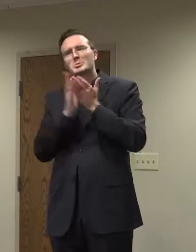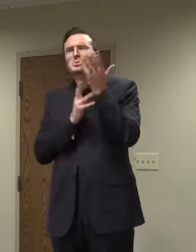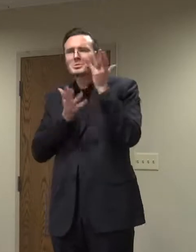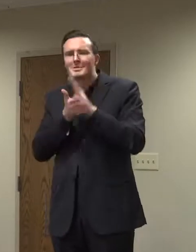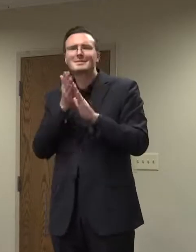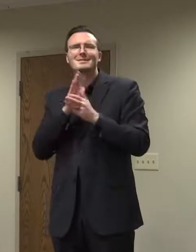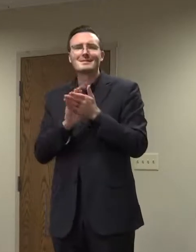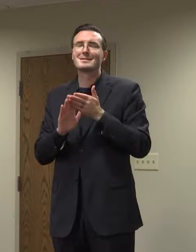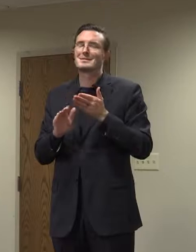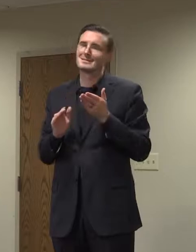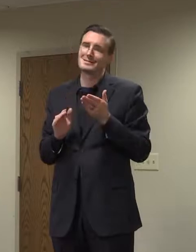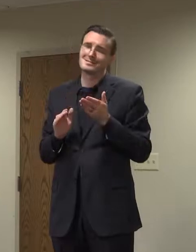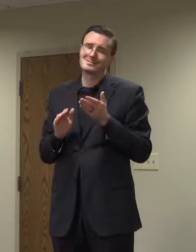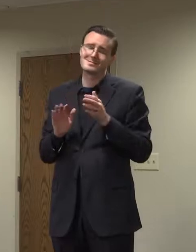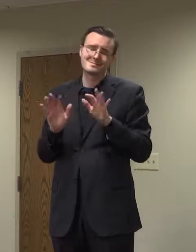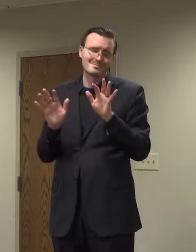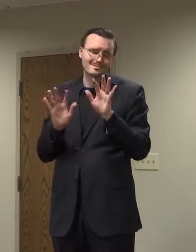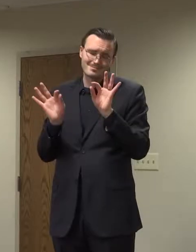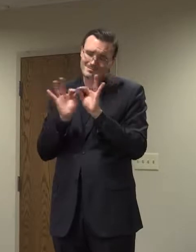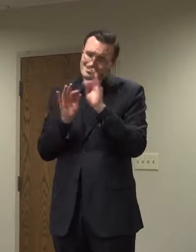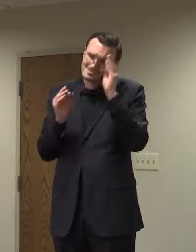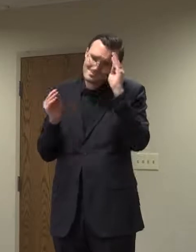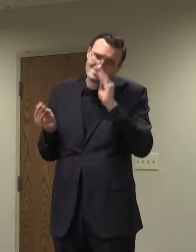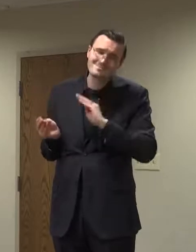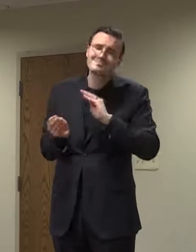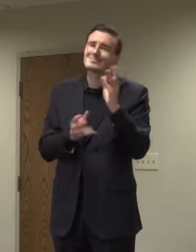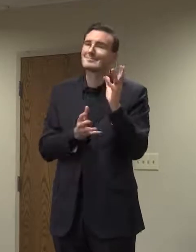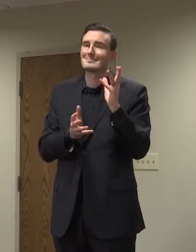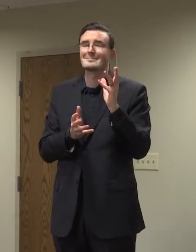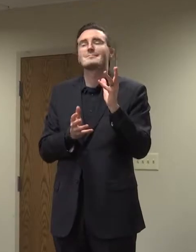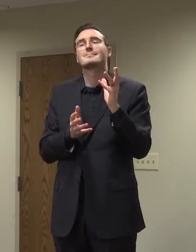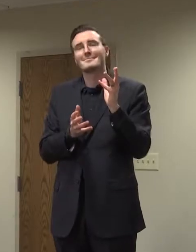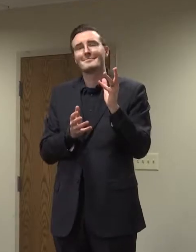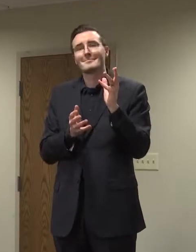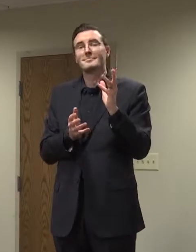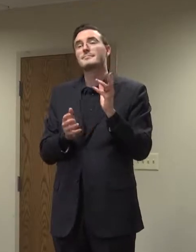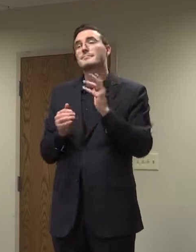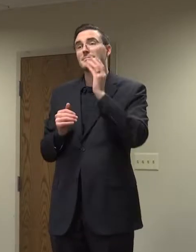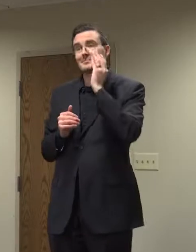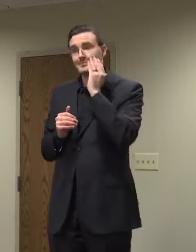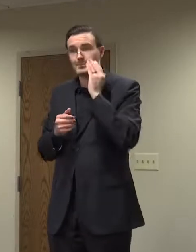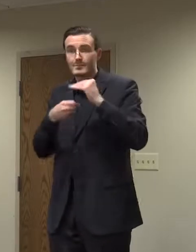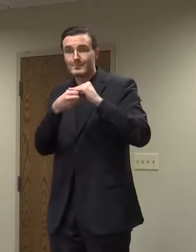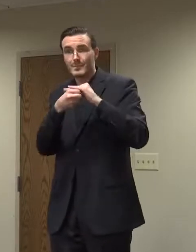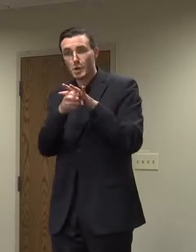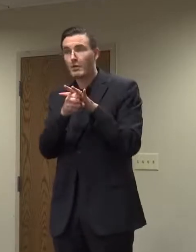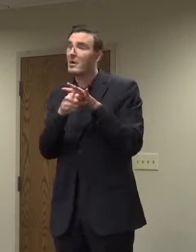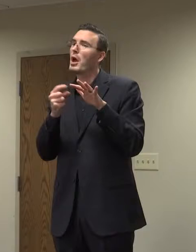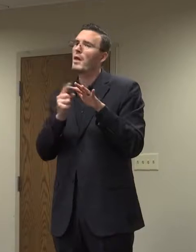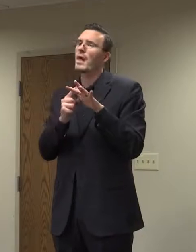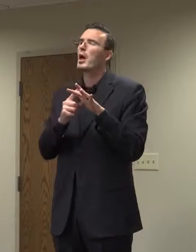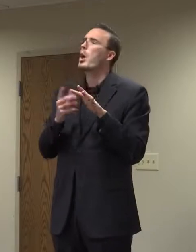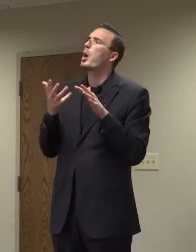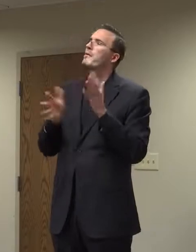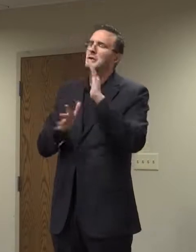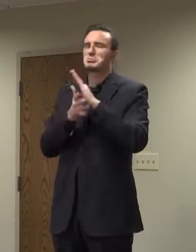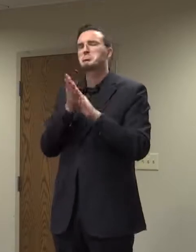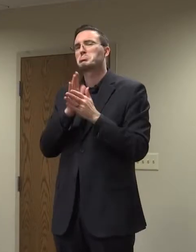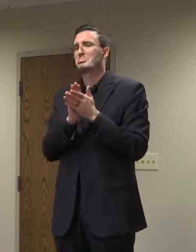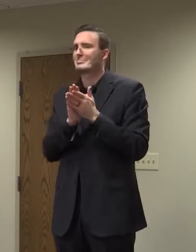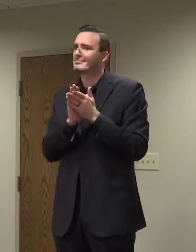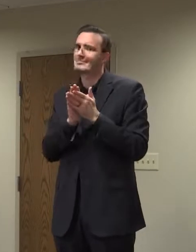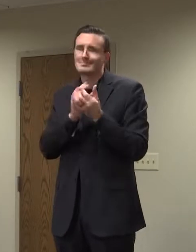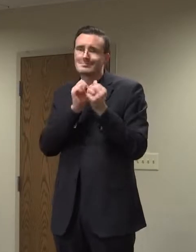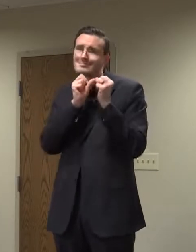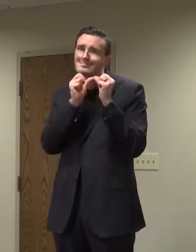hard indoor winter if we do not learn how to respect this virus, because it is not done with us. To